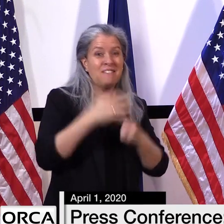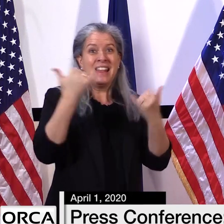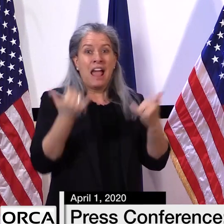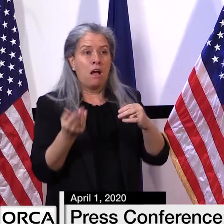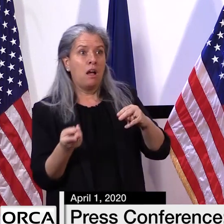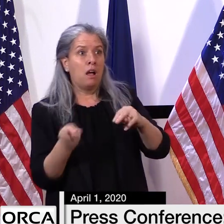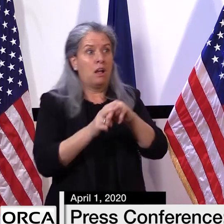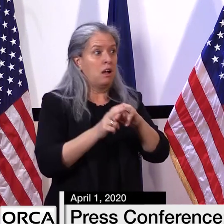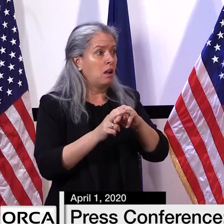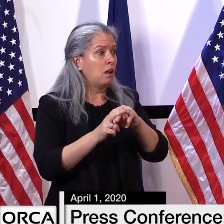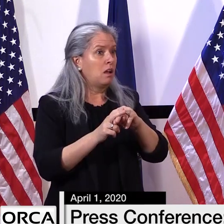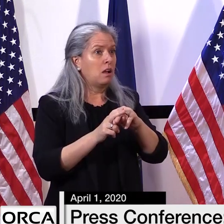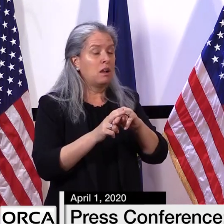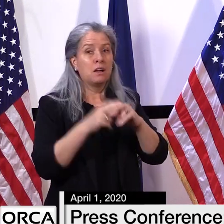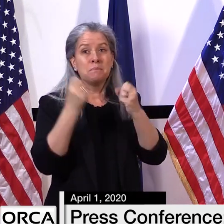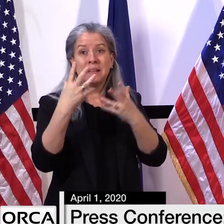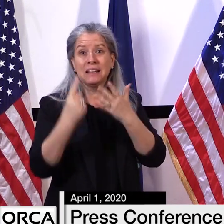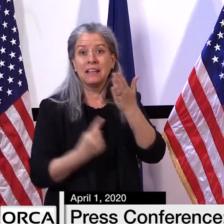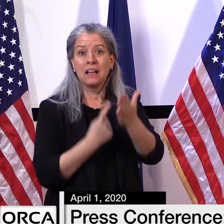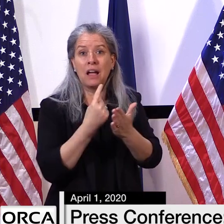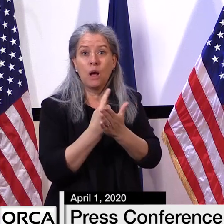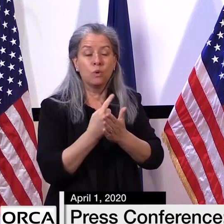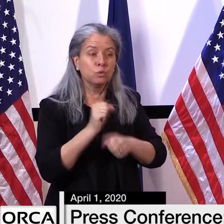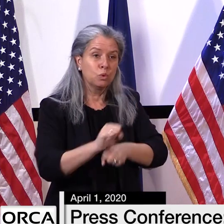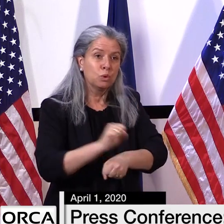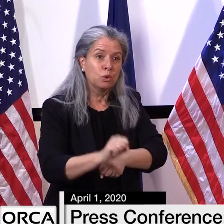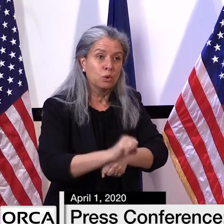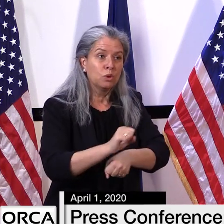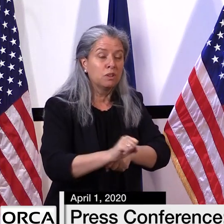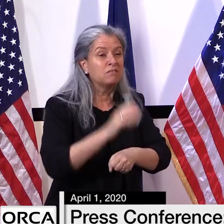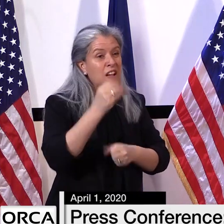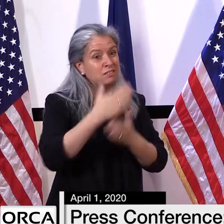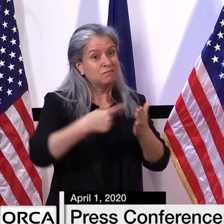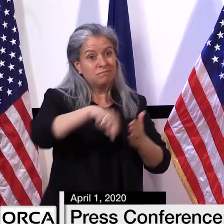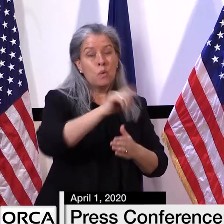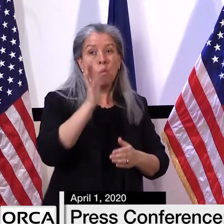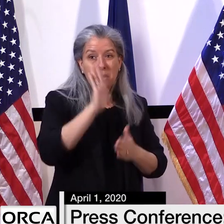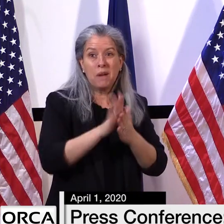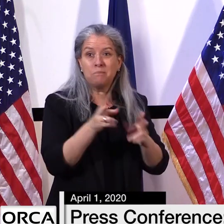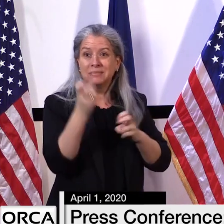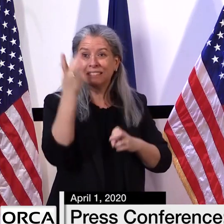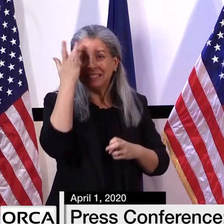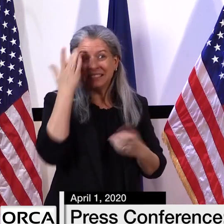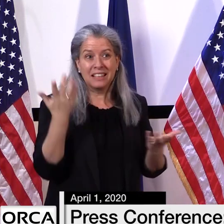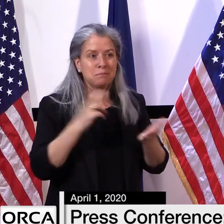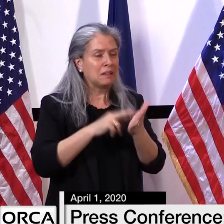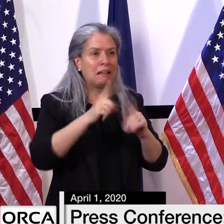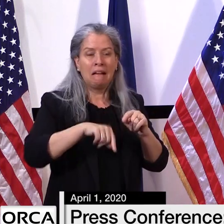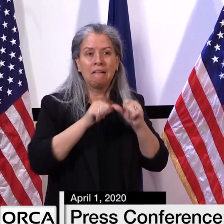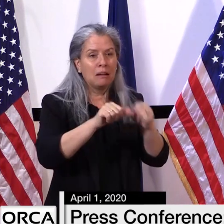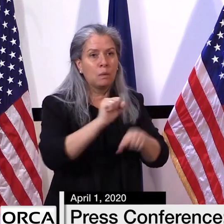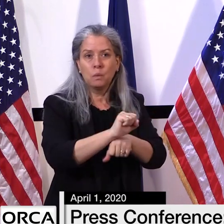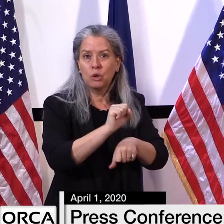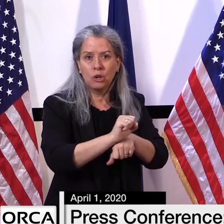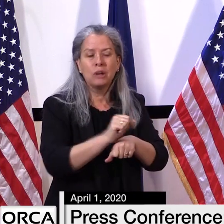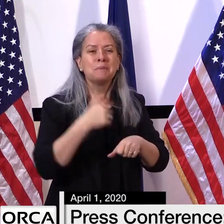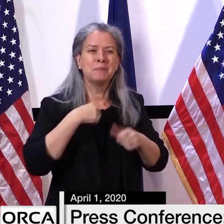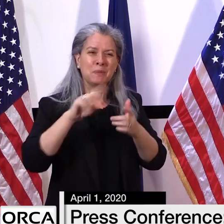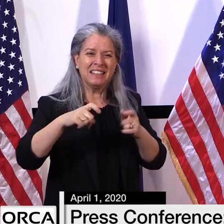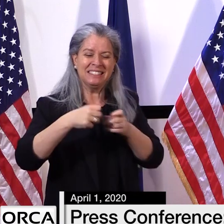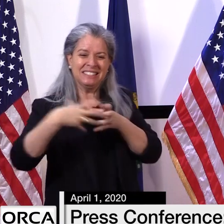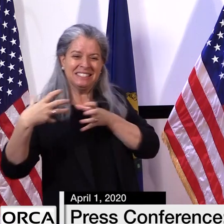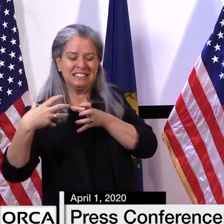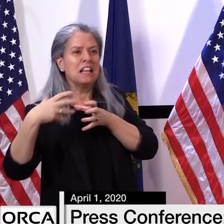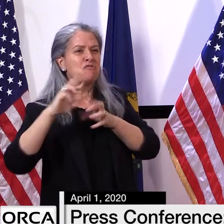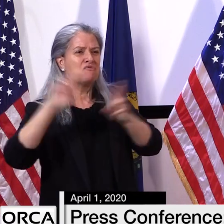in, and unfortunately, we know some will become ill, we need to build this Reserve Corps. If